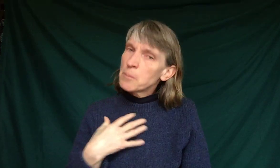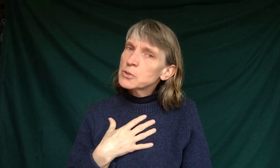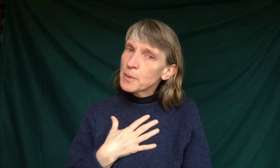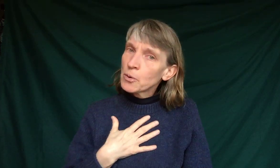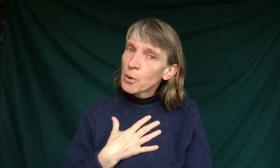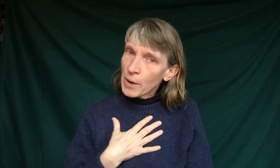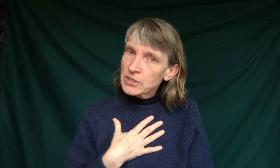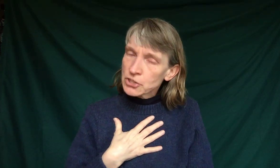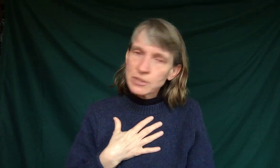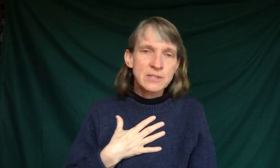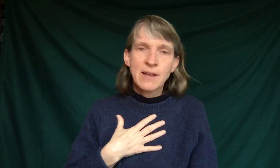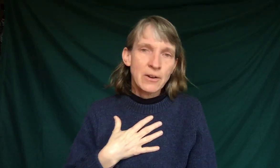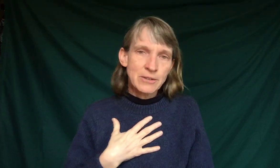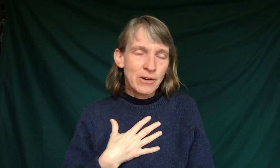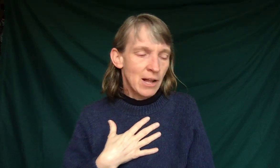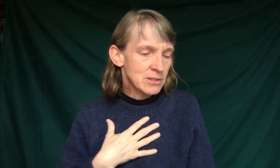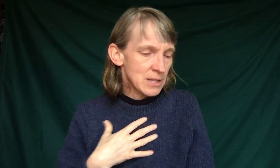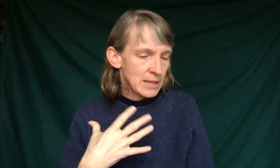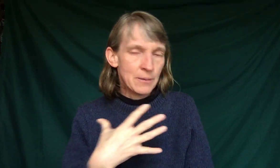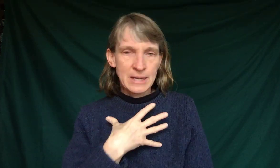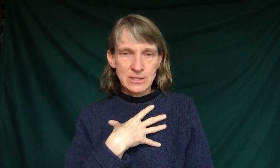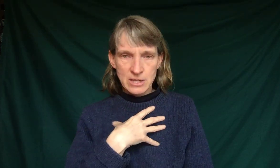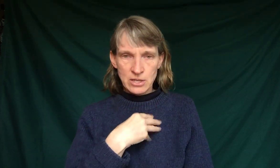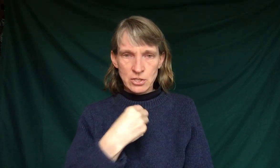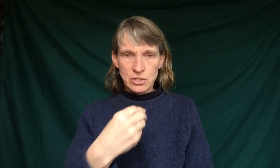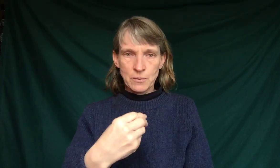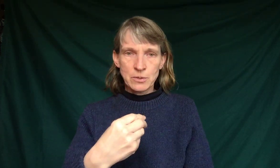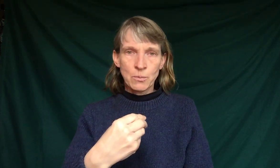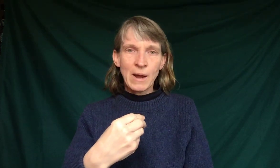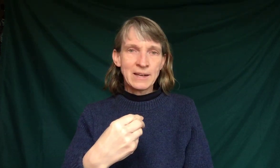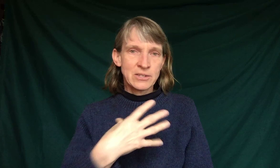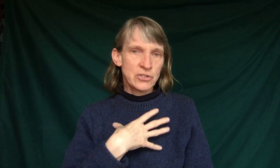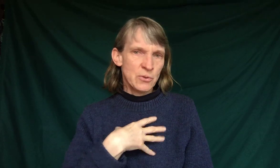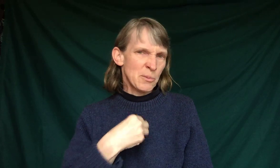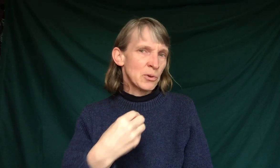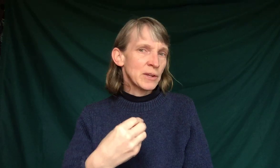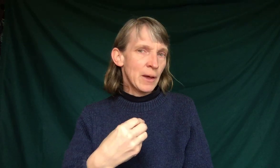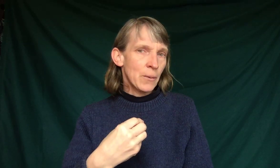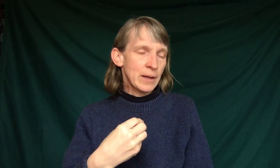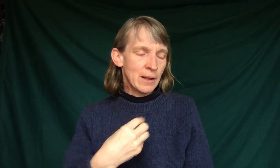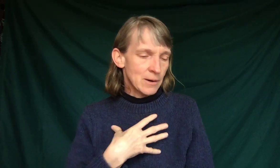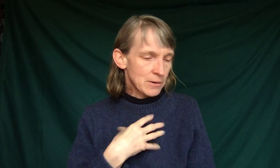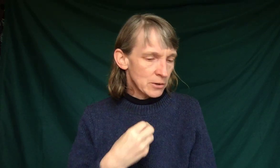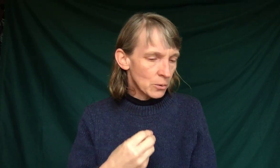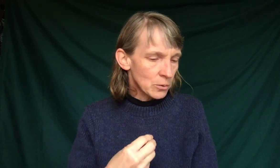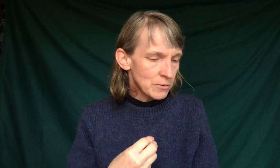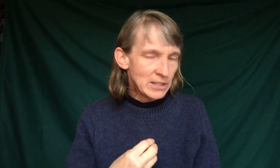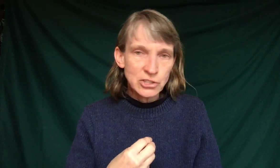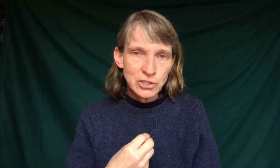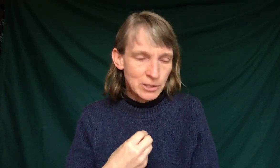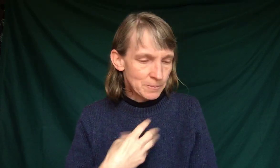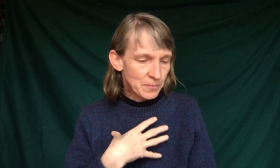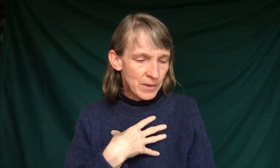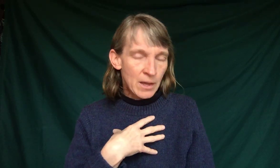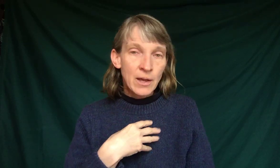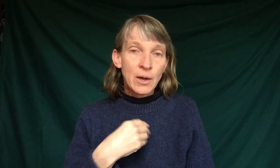people wore white shirts, not all different colors like nowadays. So we do white to show you're pulling that white color out of your old-fashioned shirt.